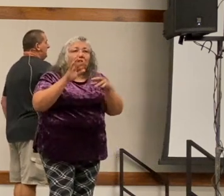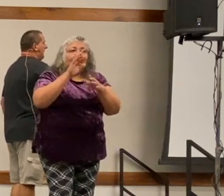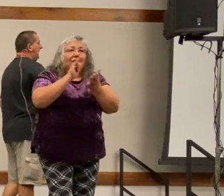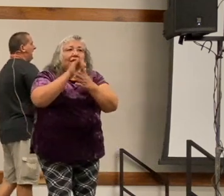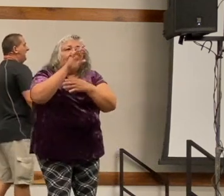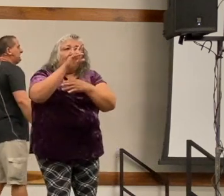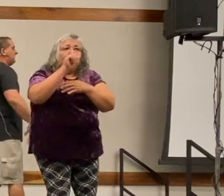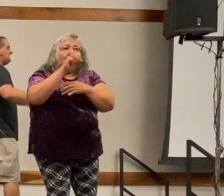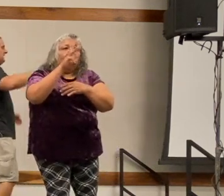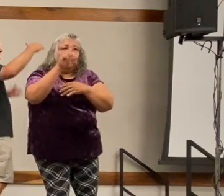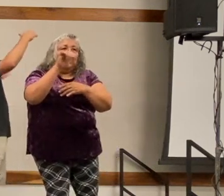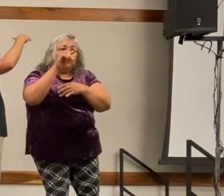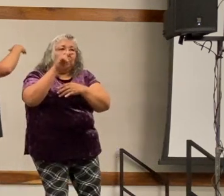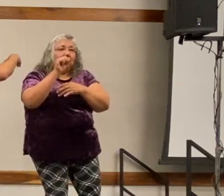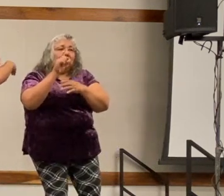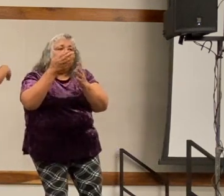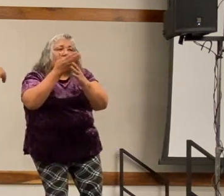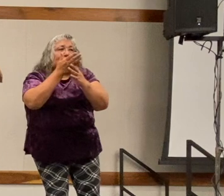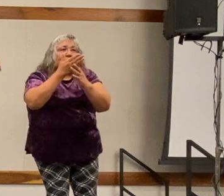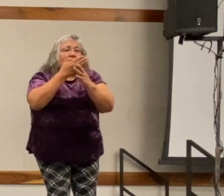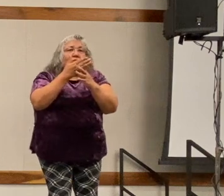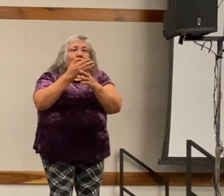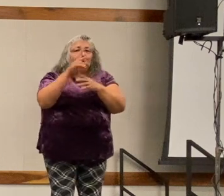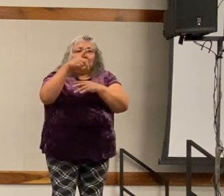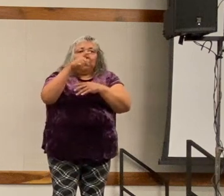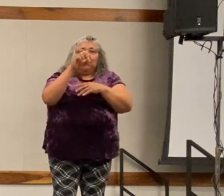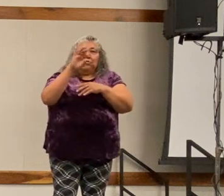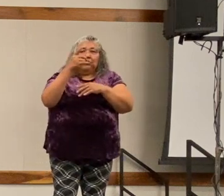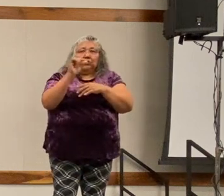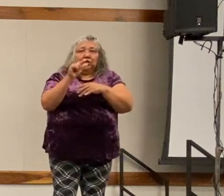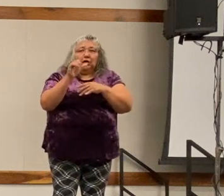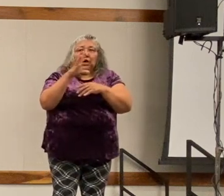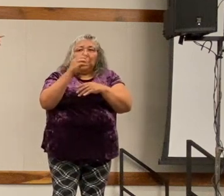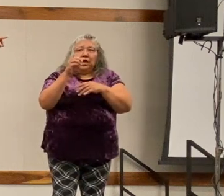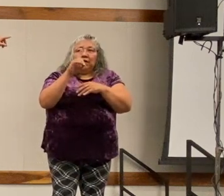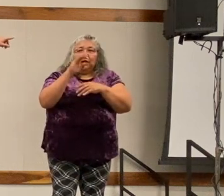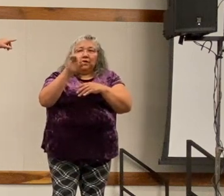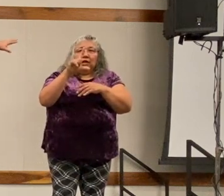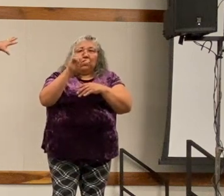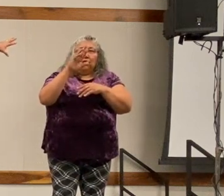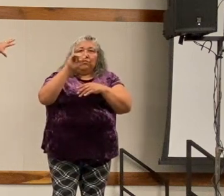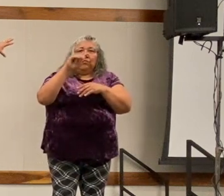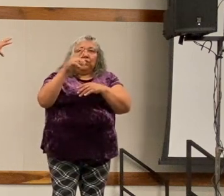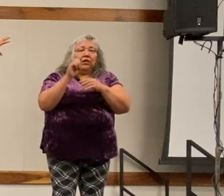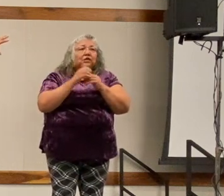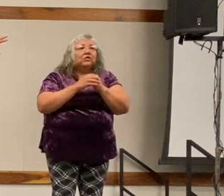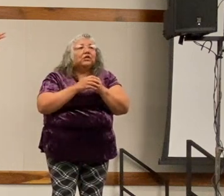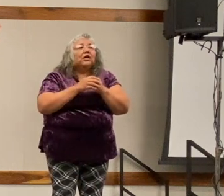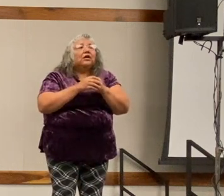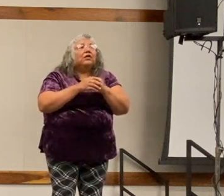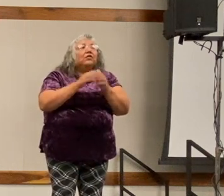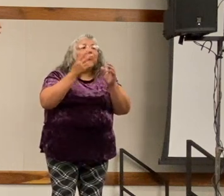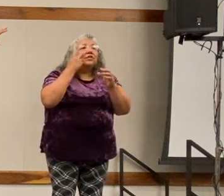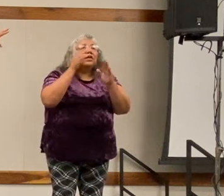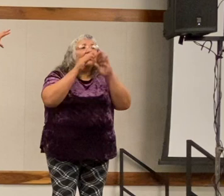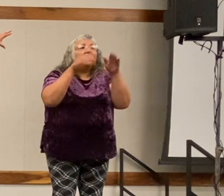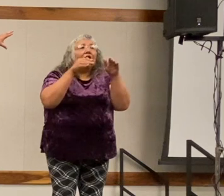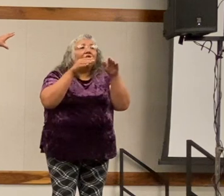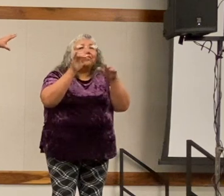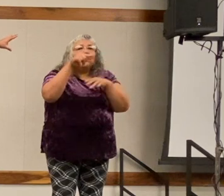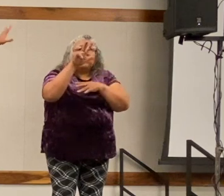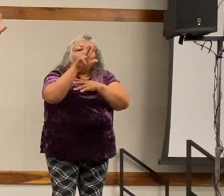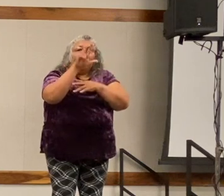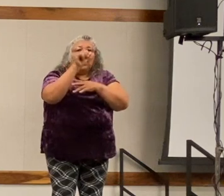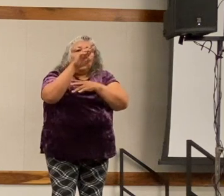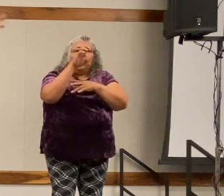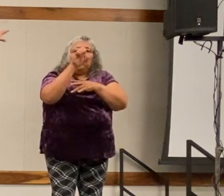Rollins. And so it's in between Pershing and Del Range. You'll see that there's a house on there, okay? This is 3 acres